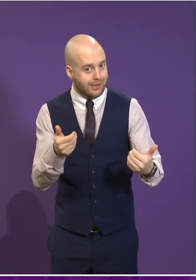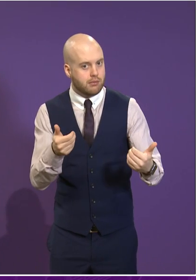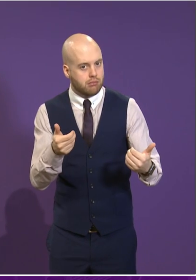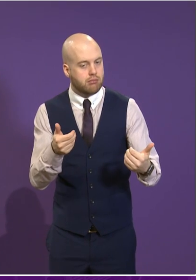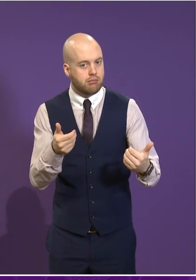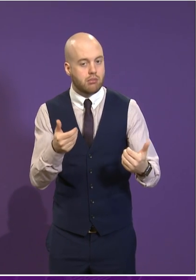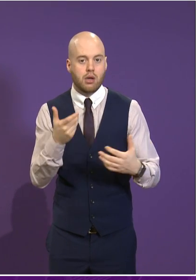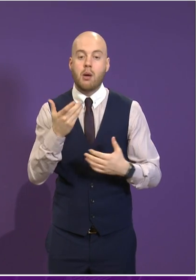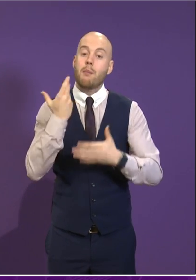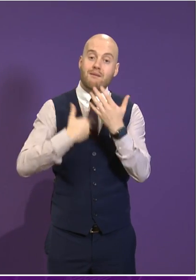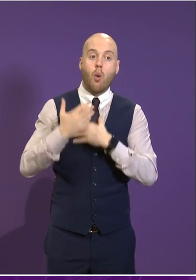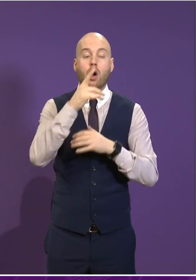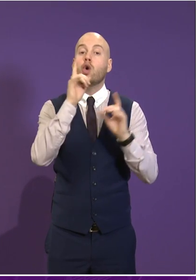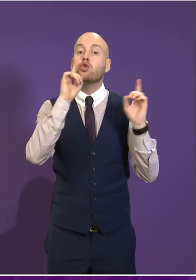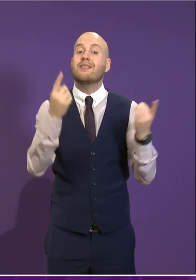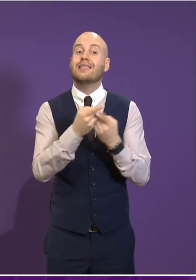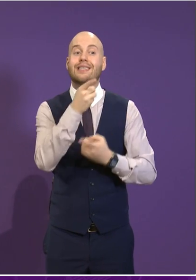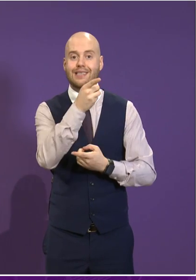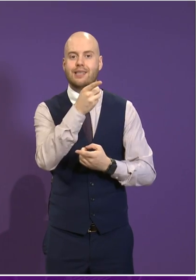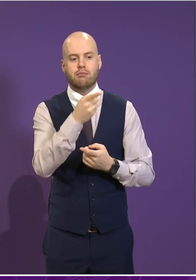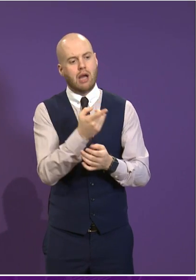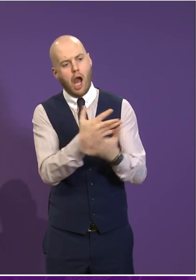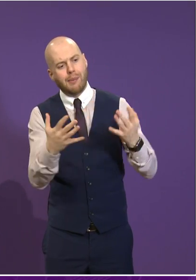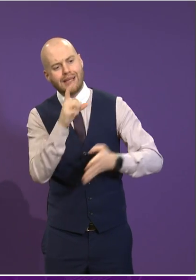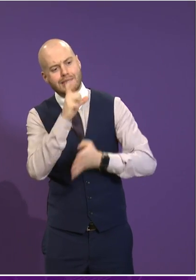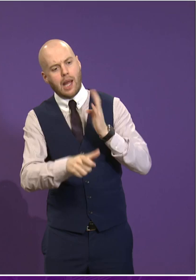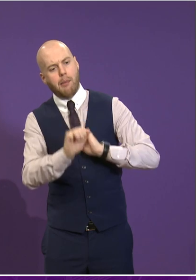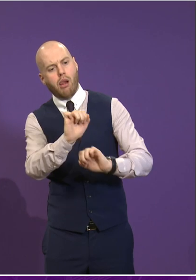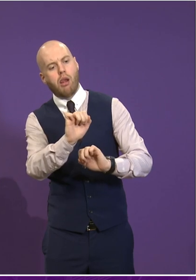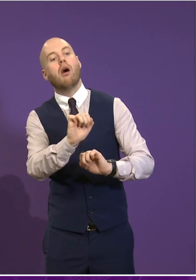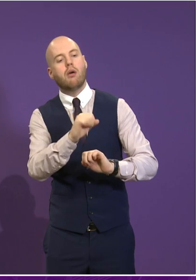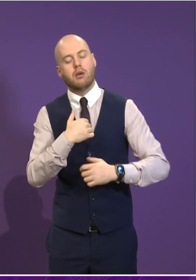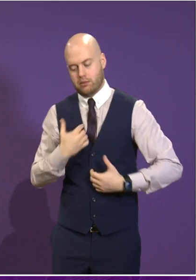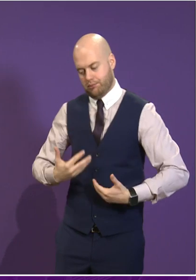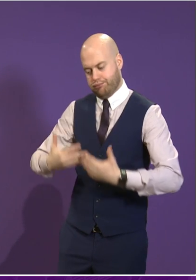students with declared disabilities that it had. But we felt that